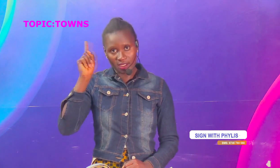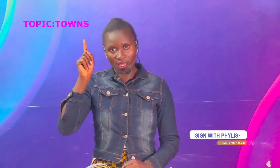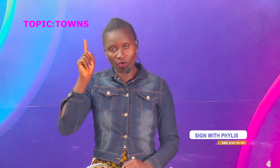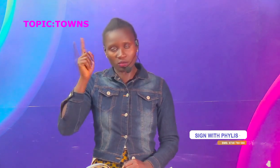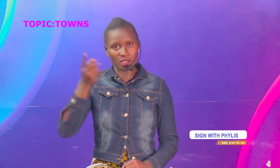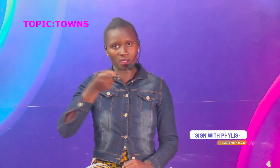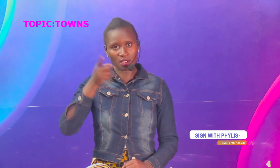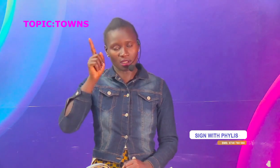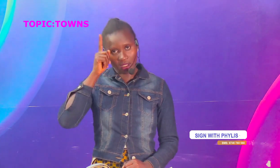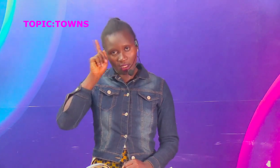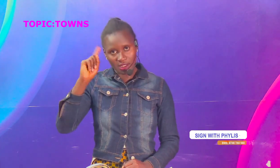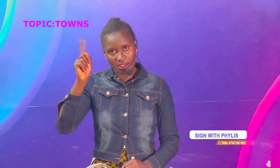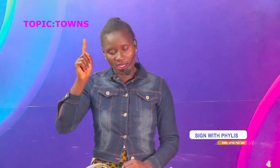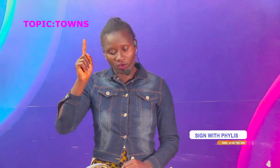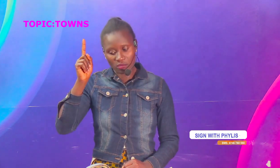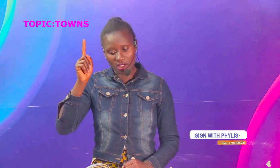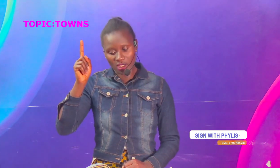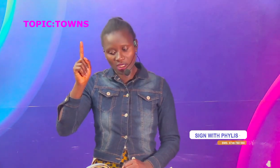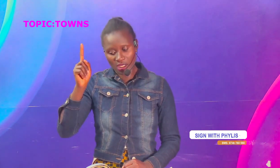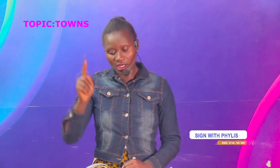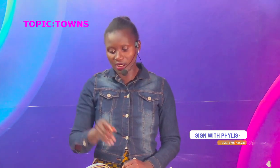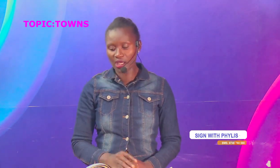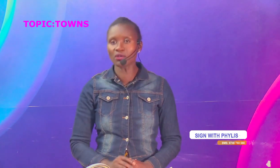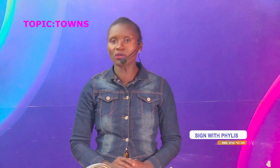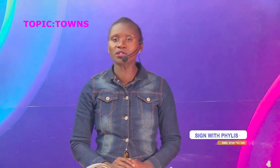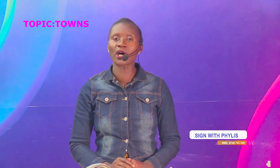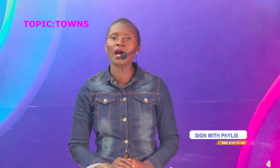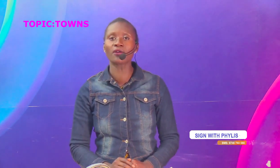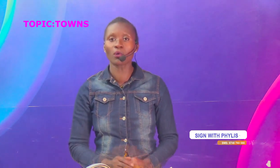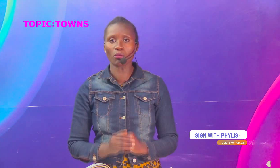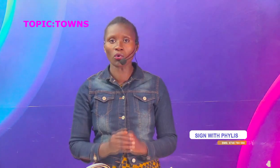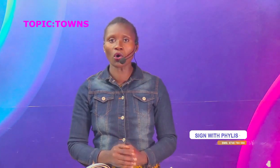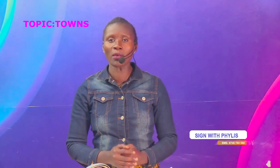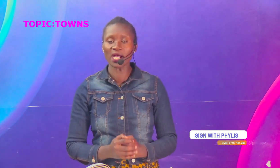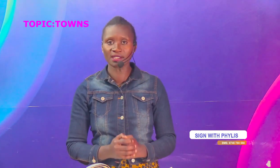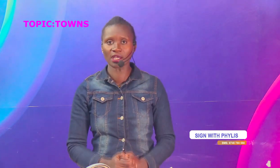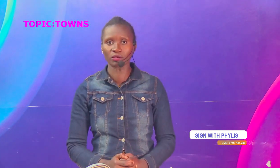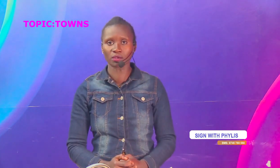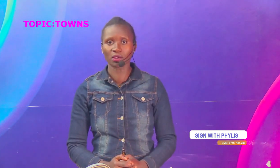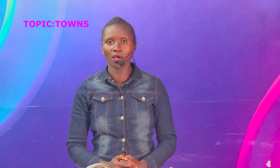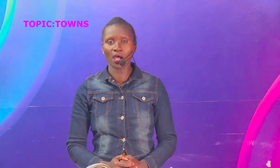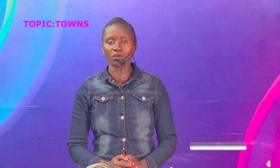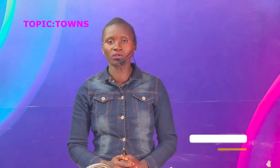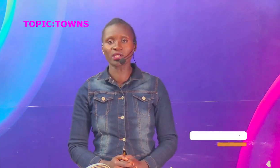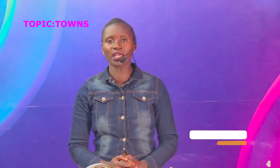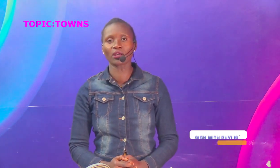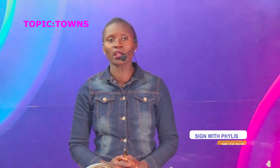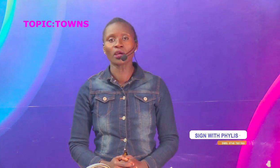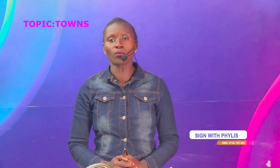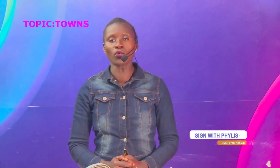Nairobi, Nairobi. And then also have Bungoma town. How do we sign the word Bungoma?